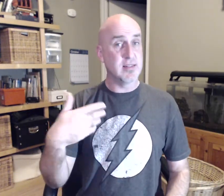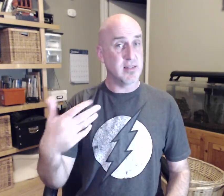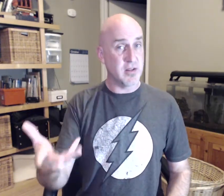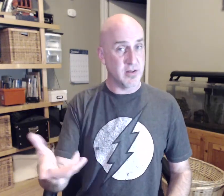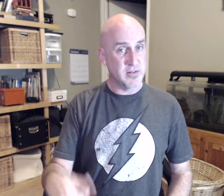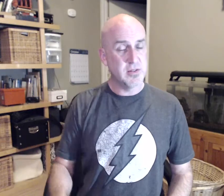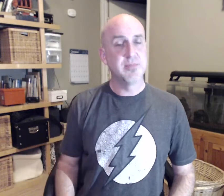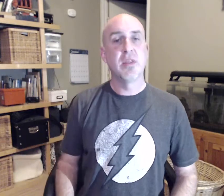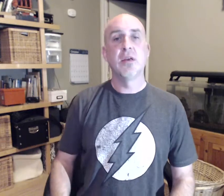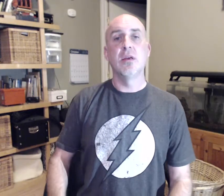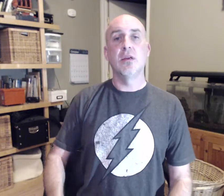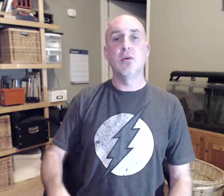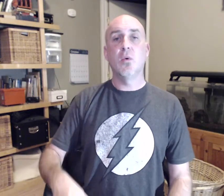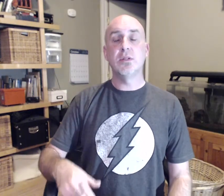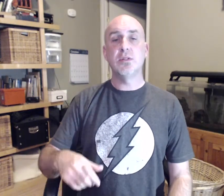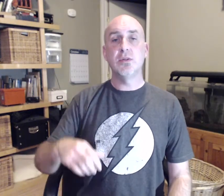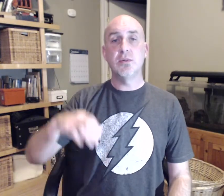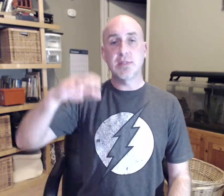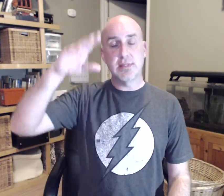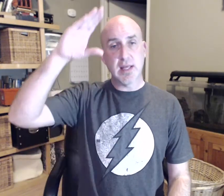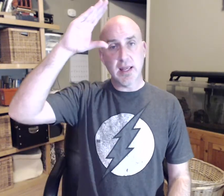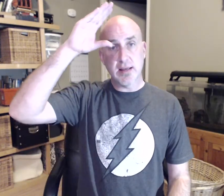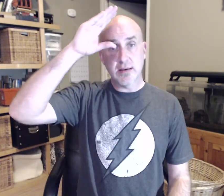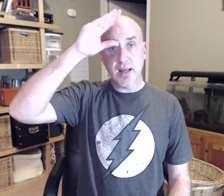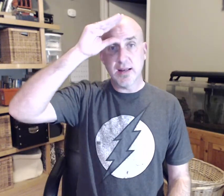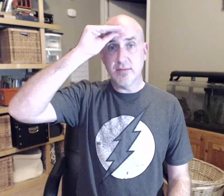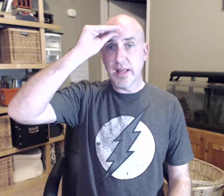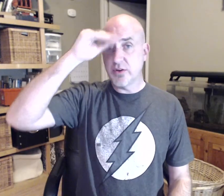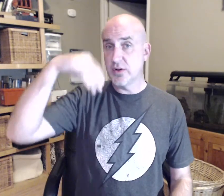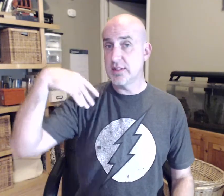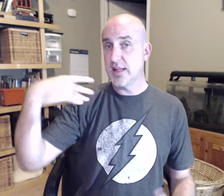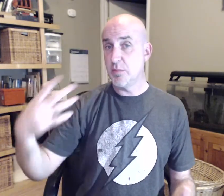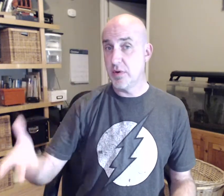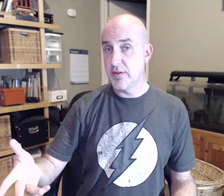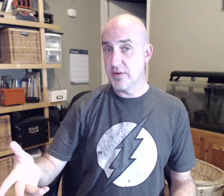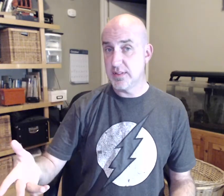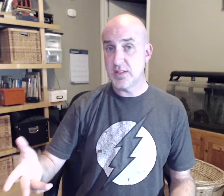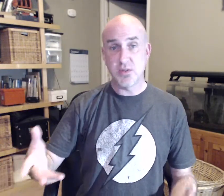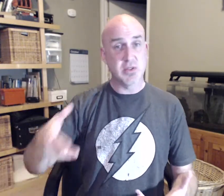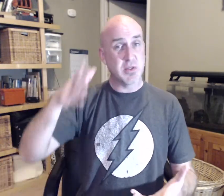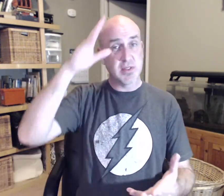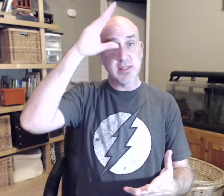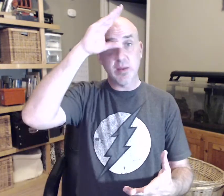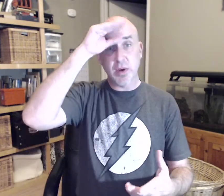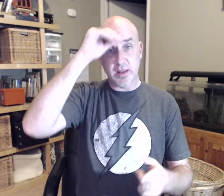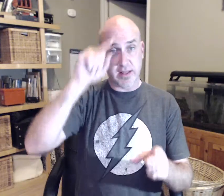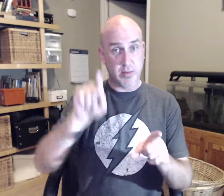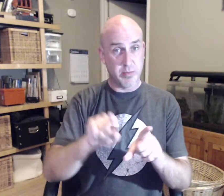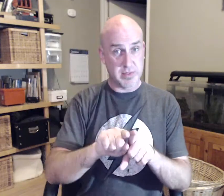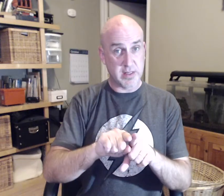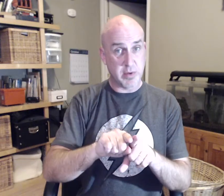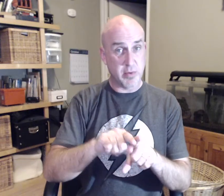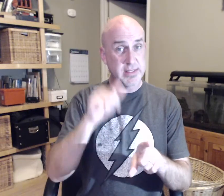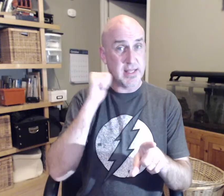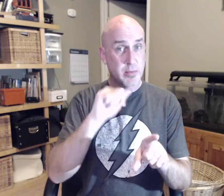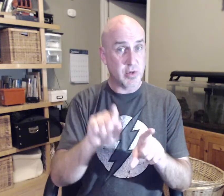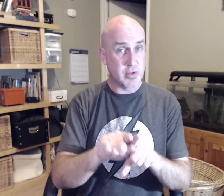and daughters, you want to use the sign kind of like you're going to sign brother or sister. It starts the same way, like it's going to be boy same or girl